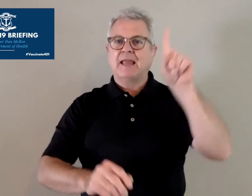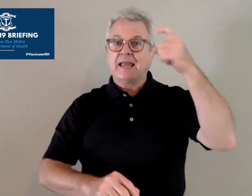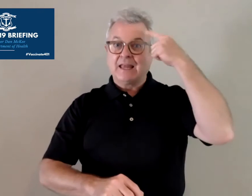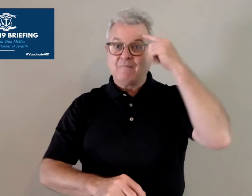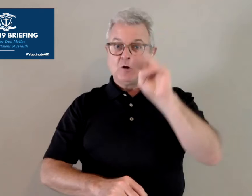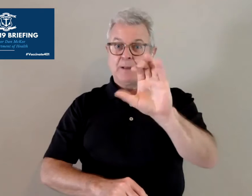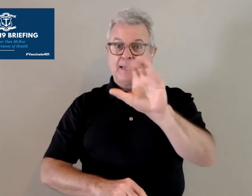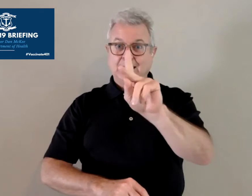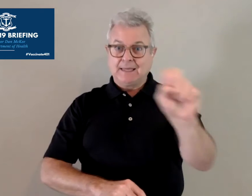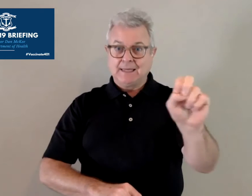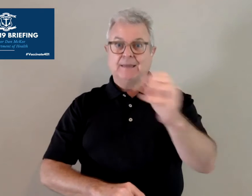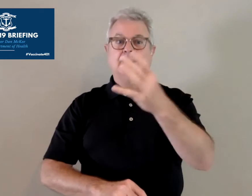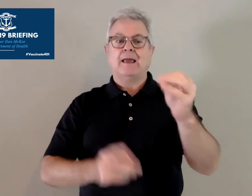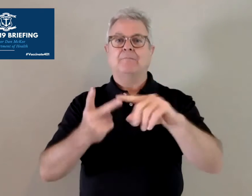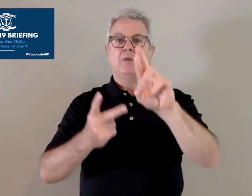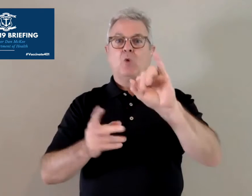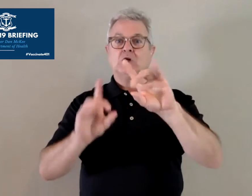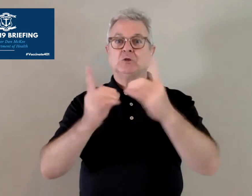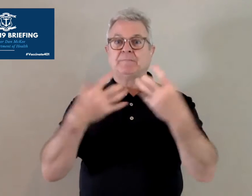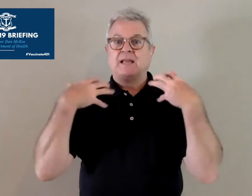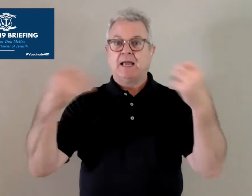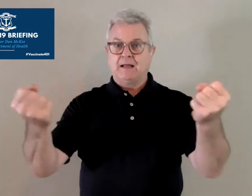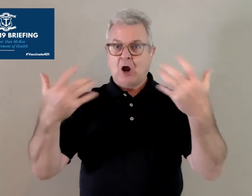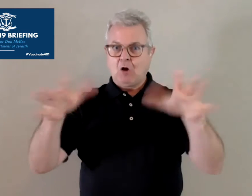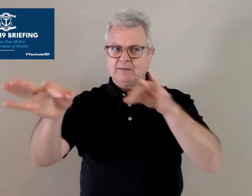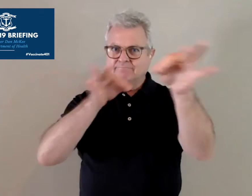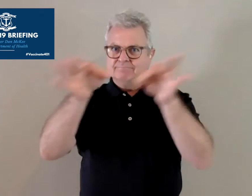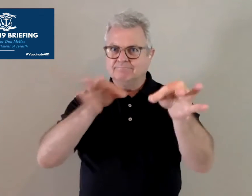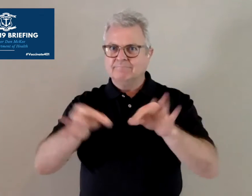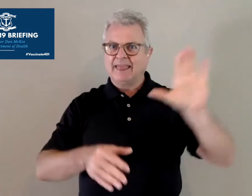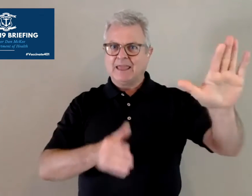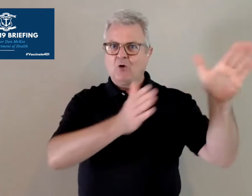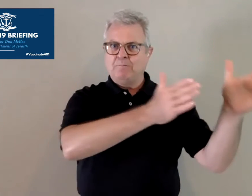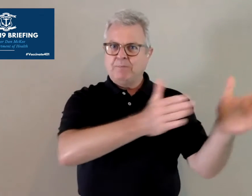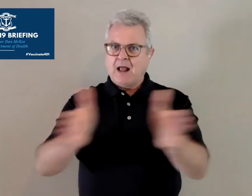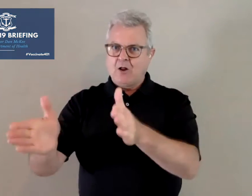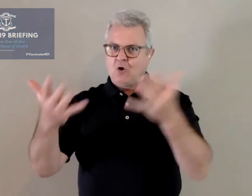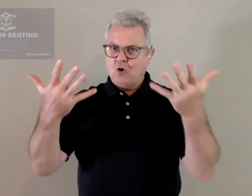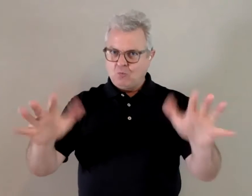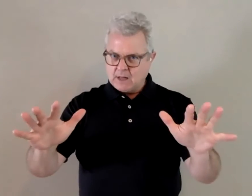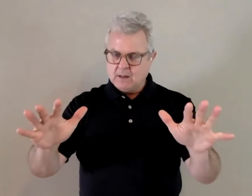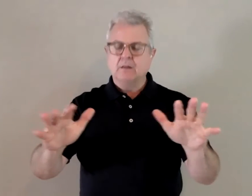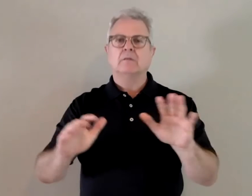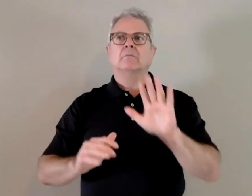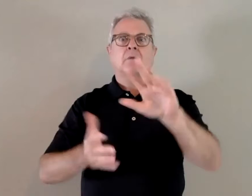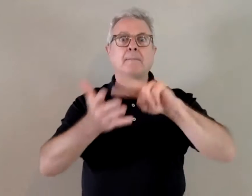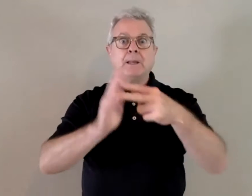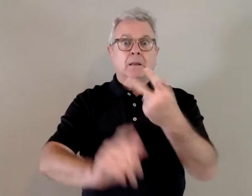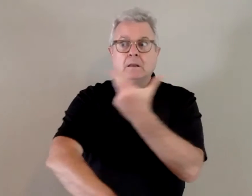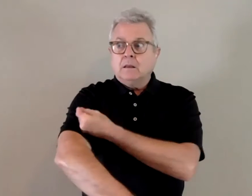press conference, Governor McKee and the Rhode Island Department of Health has already explained their plans for